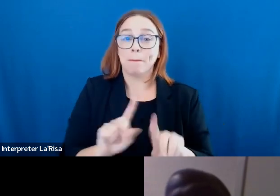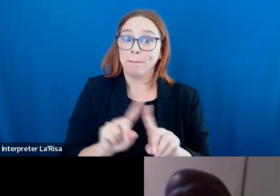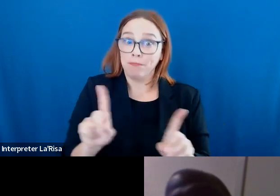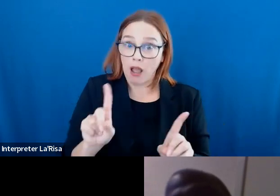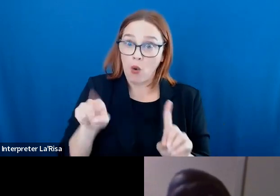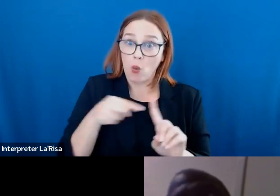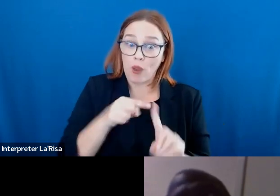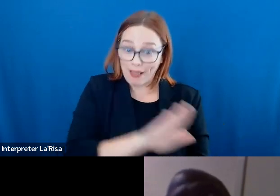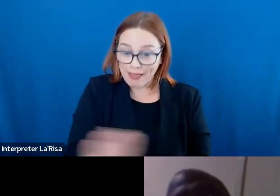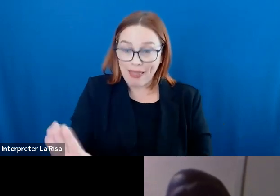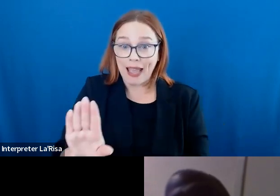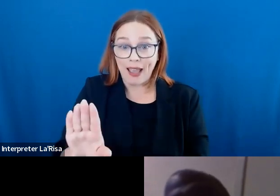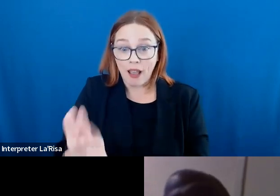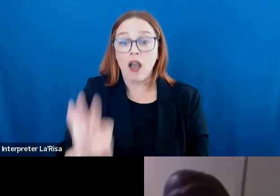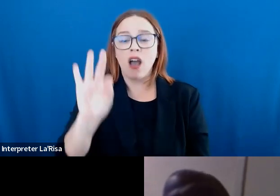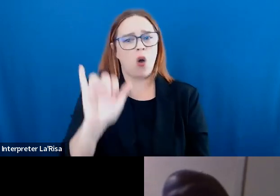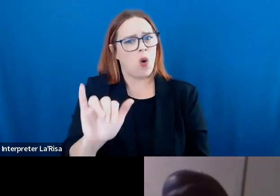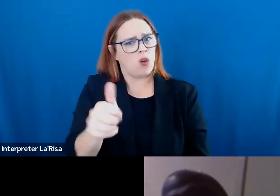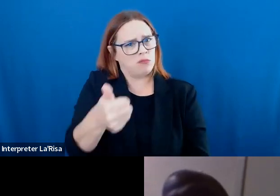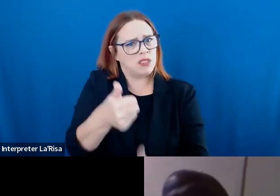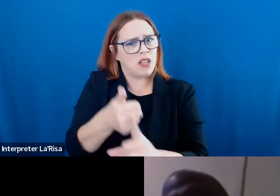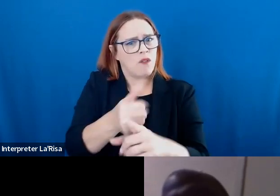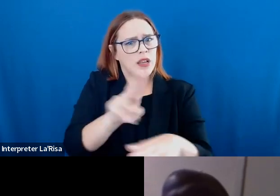out that he was a Native American,